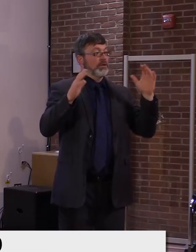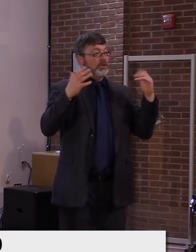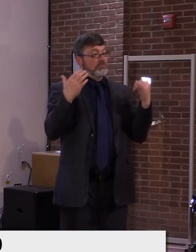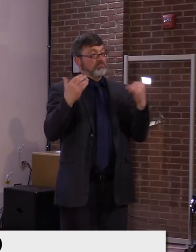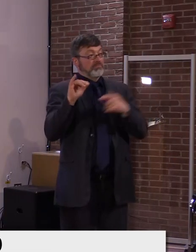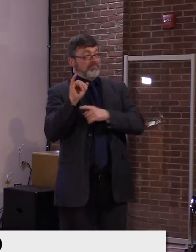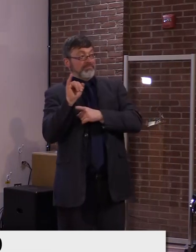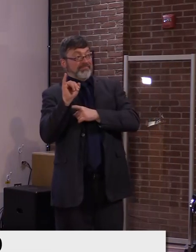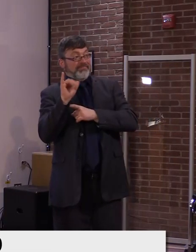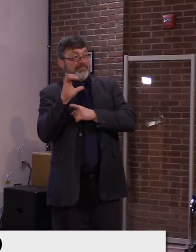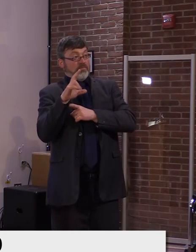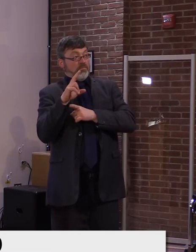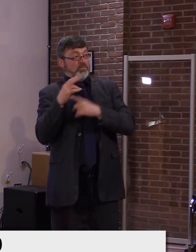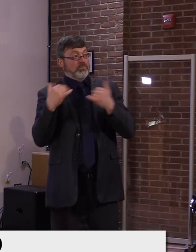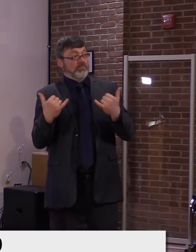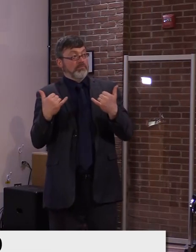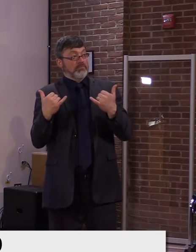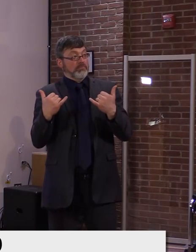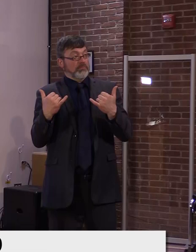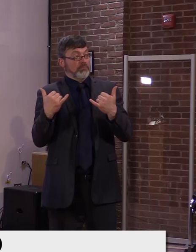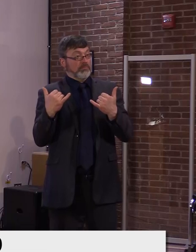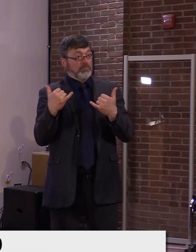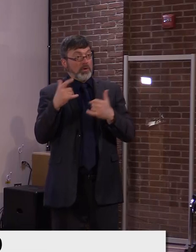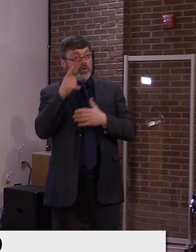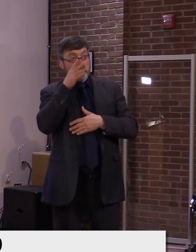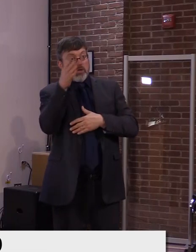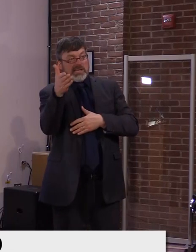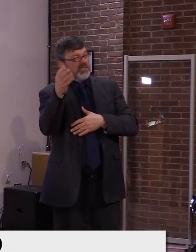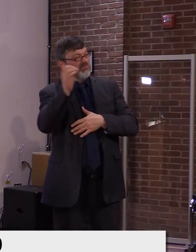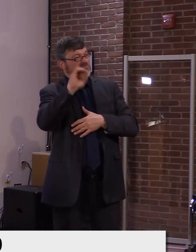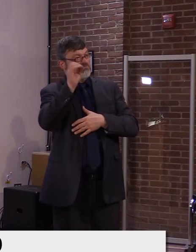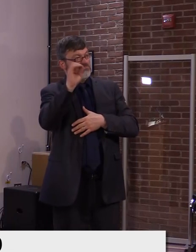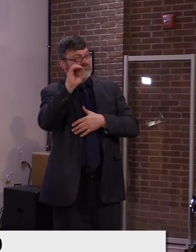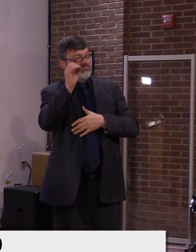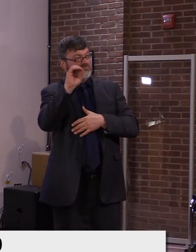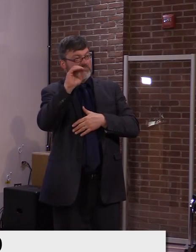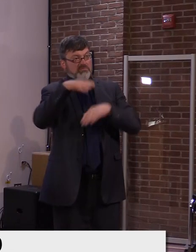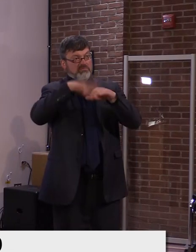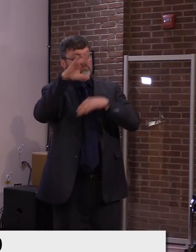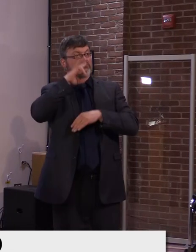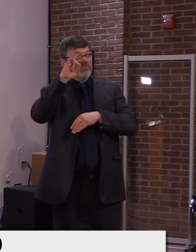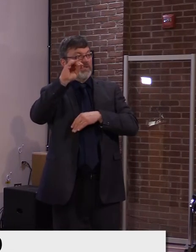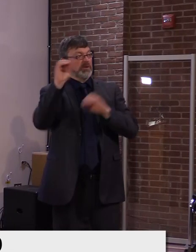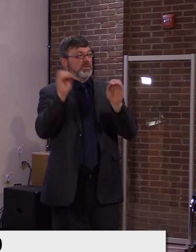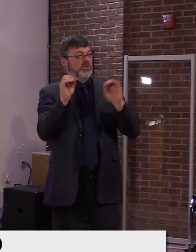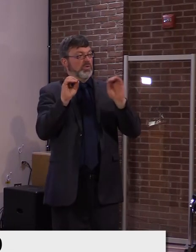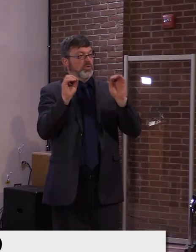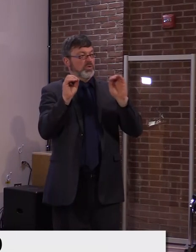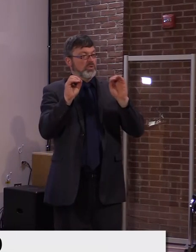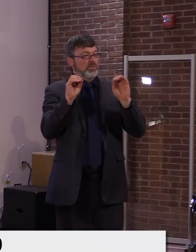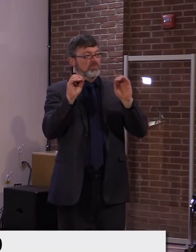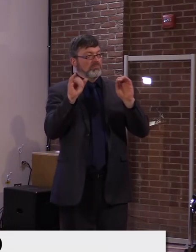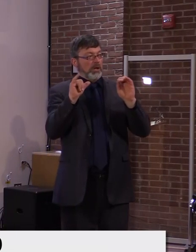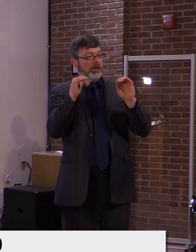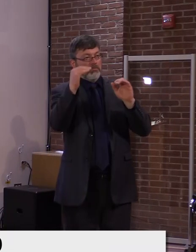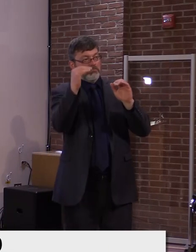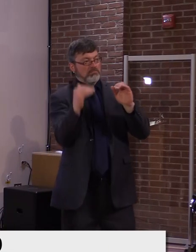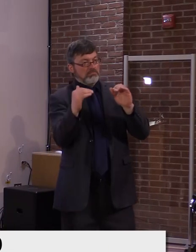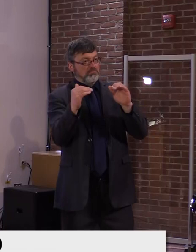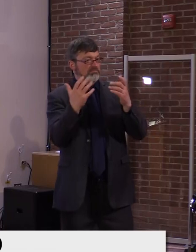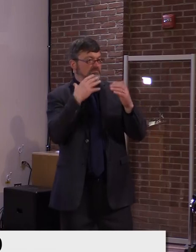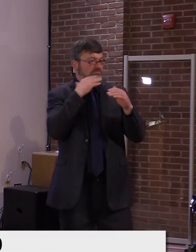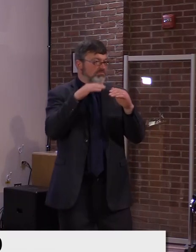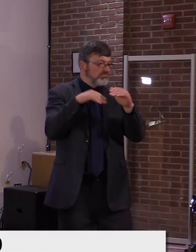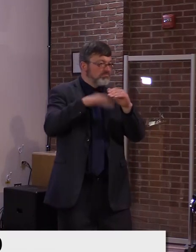time. Those that are in their 50s and 60s still make up a majority, and we saw a small uptick in those